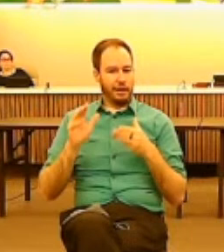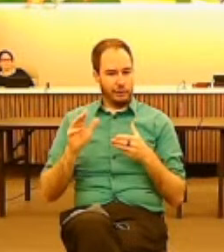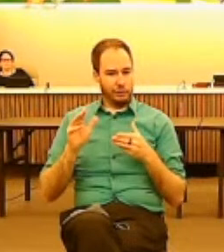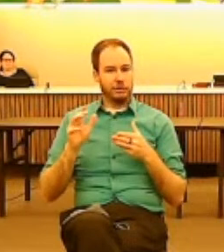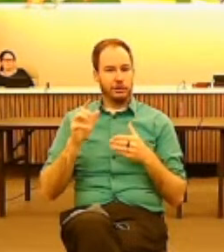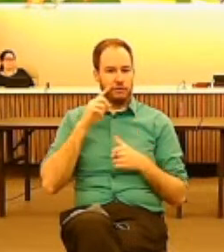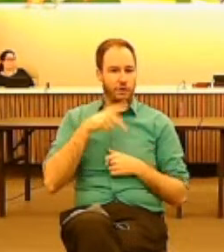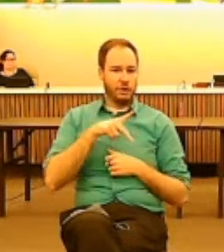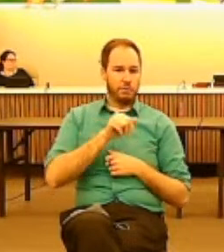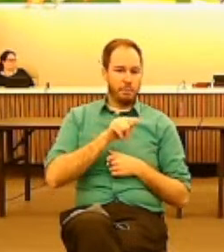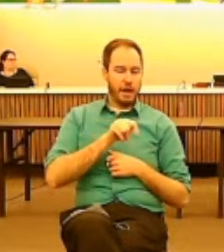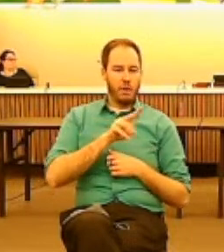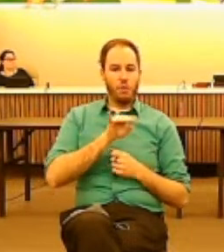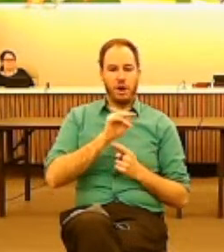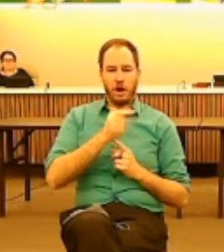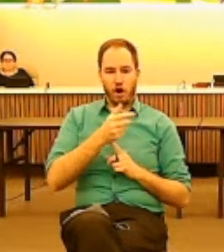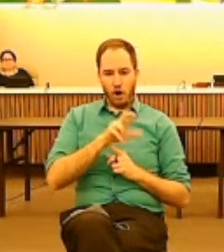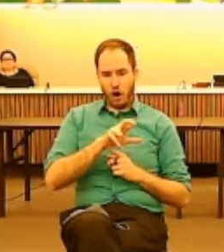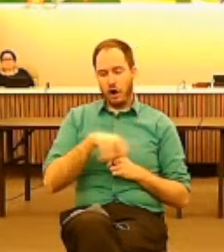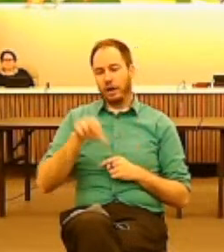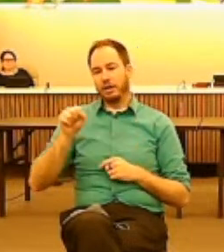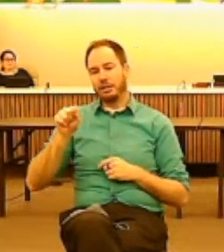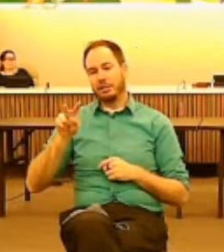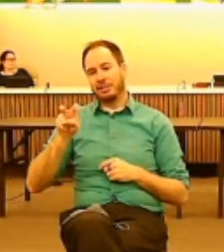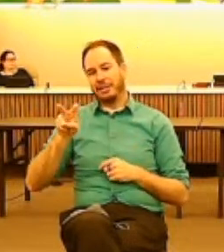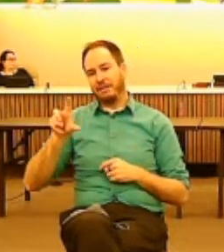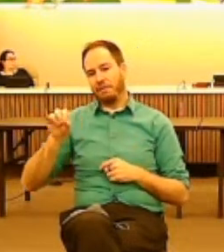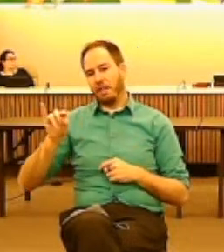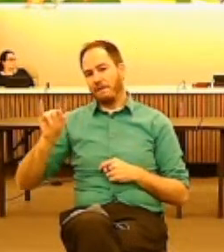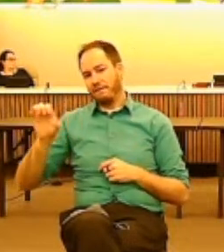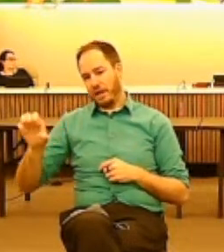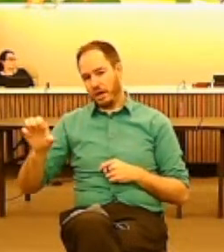Yes. Pat Wardinger and Steve Lovey.